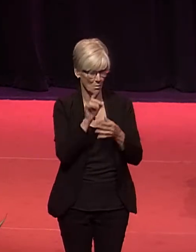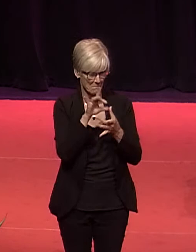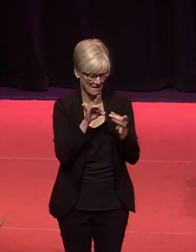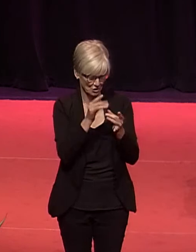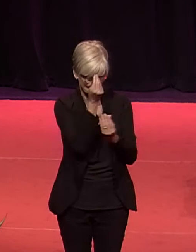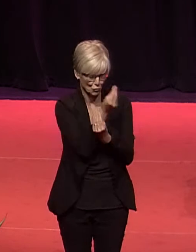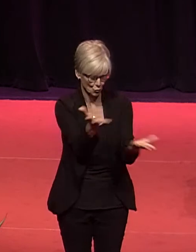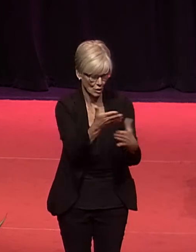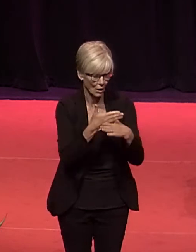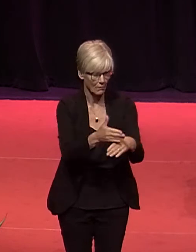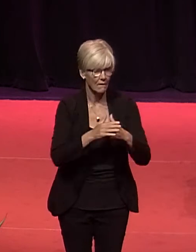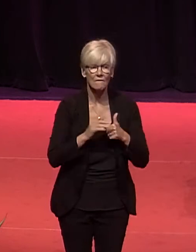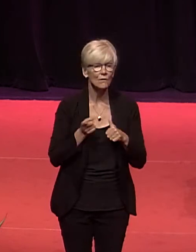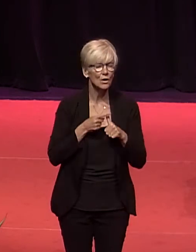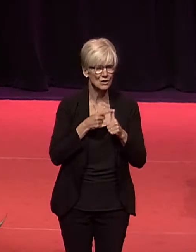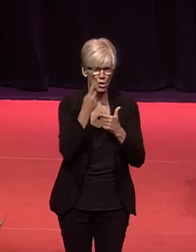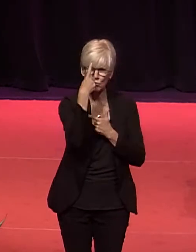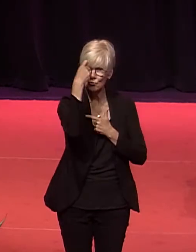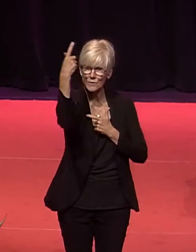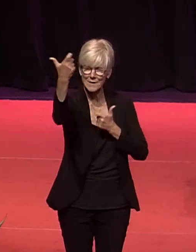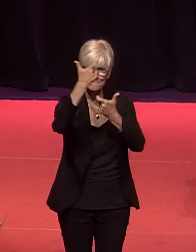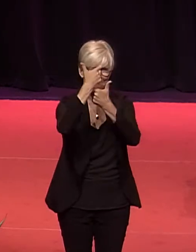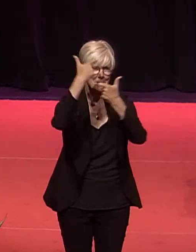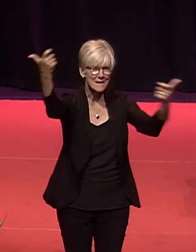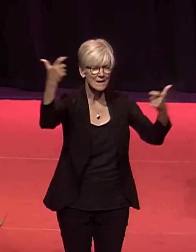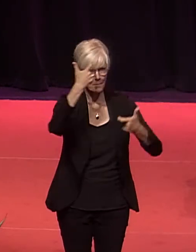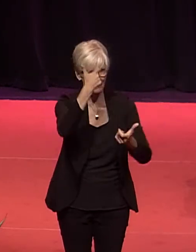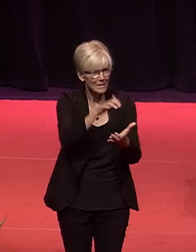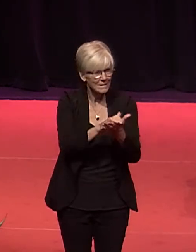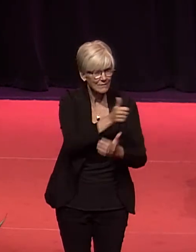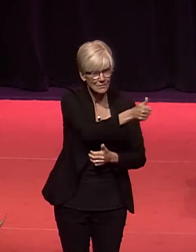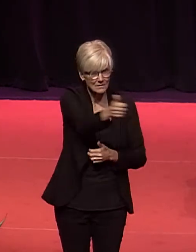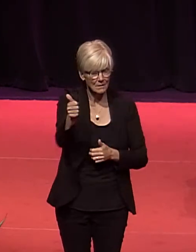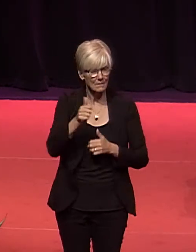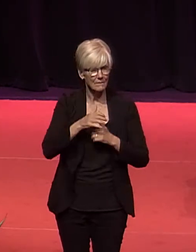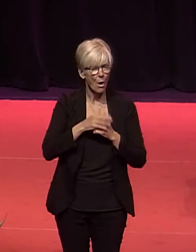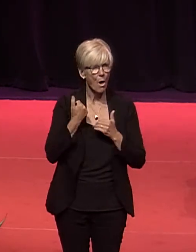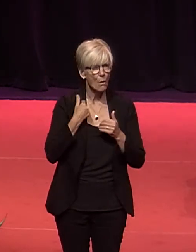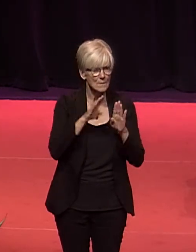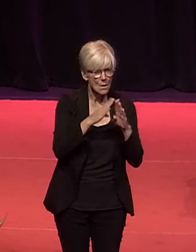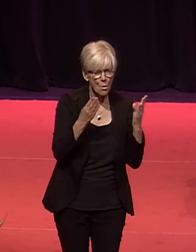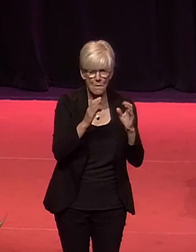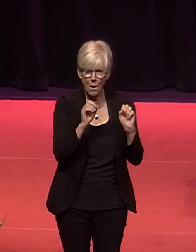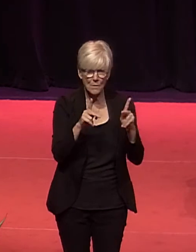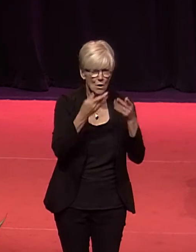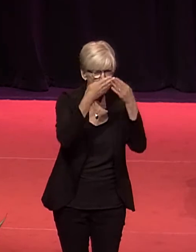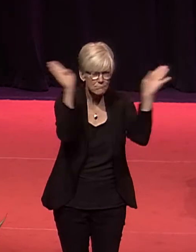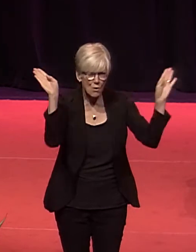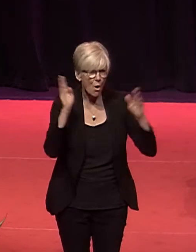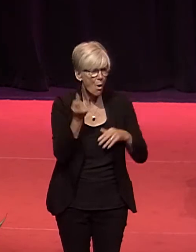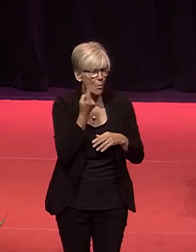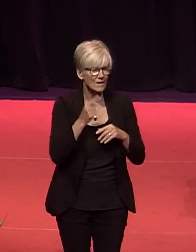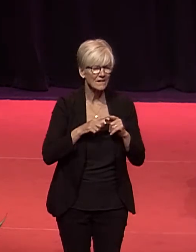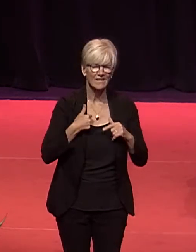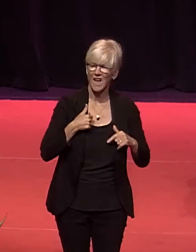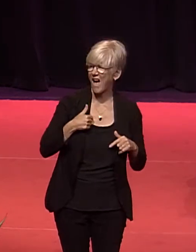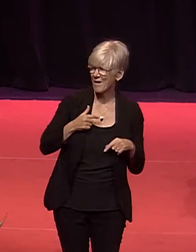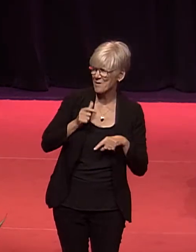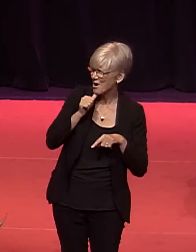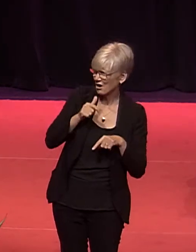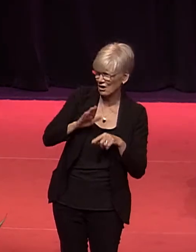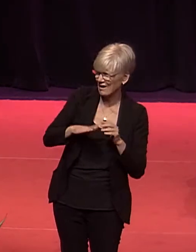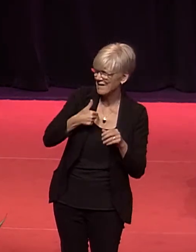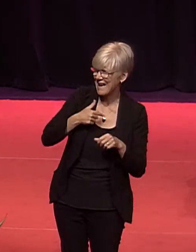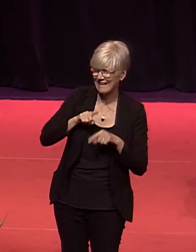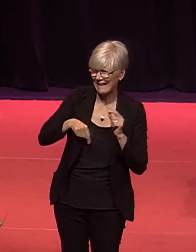dream big and believe in yourself. Keep all your doors open and an open mind. Never say, "I'm not good